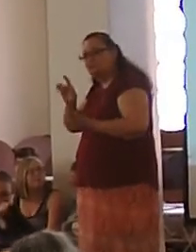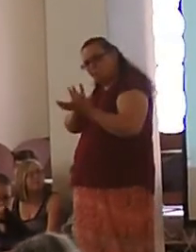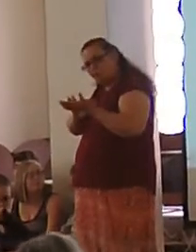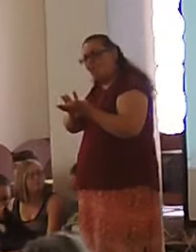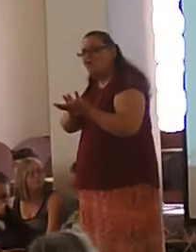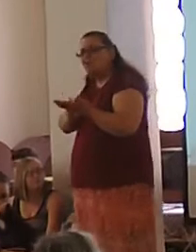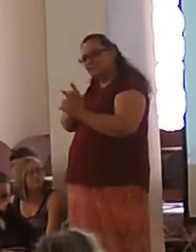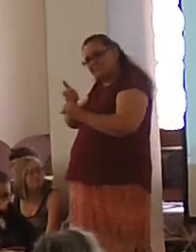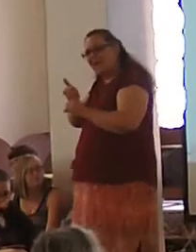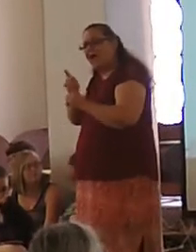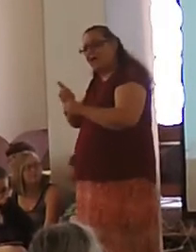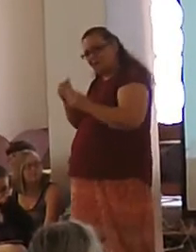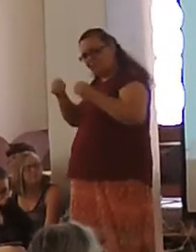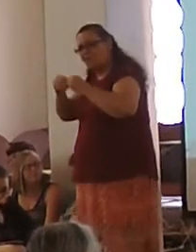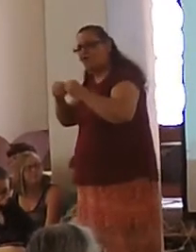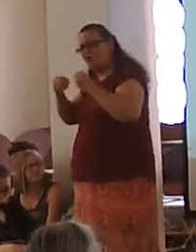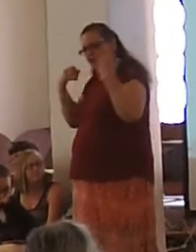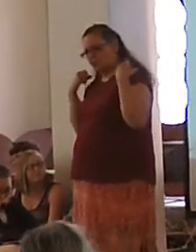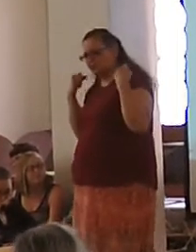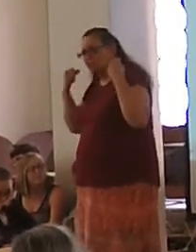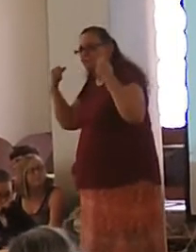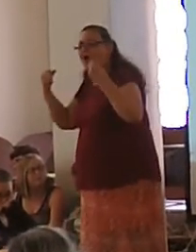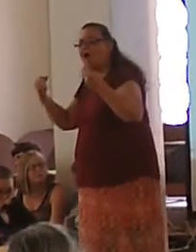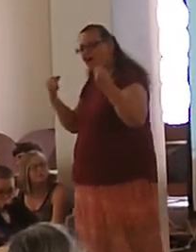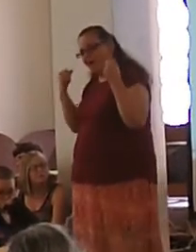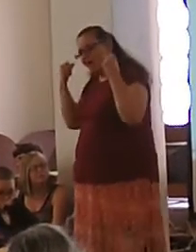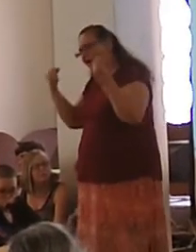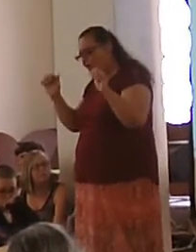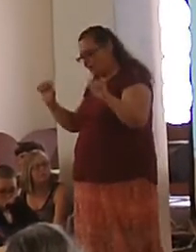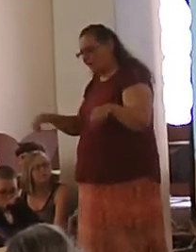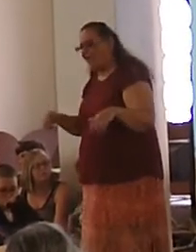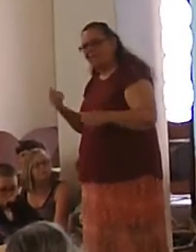you could ever